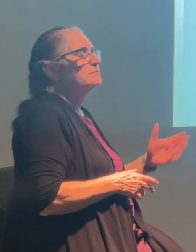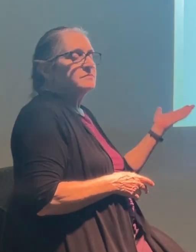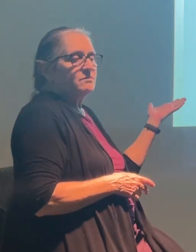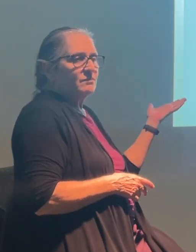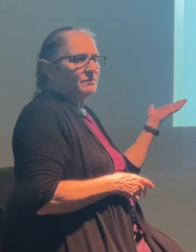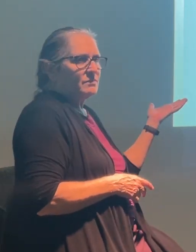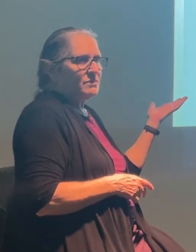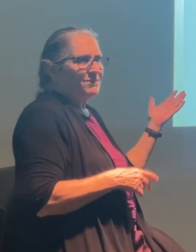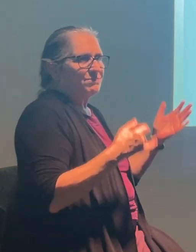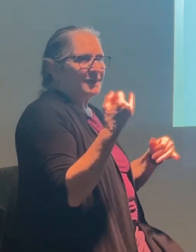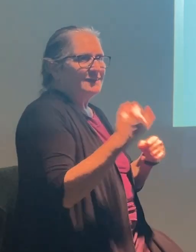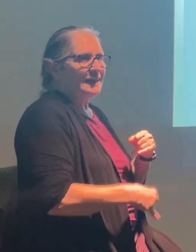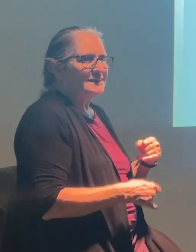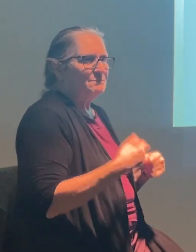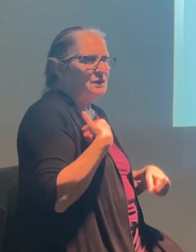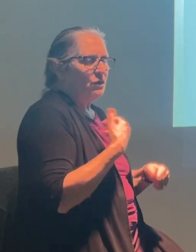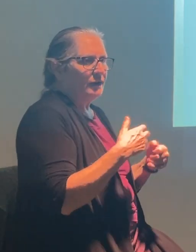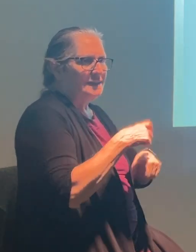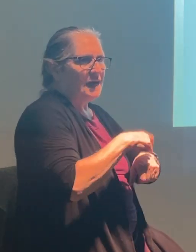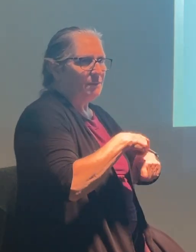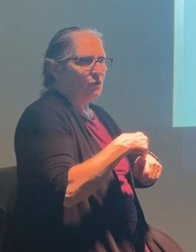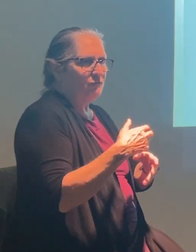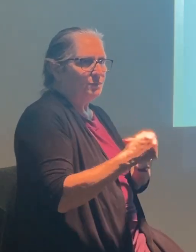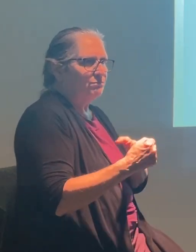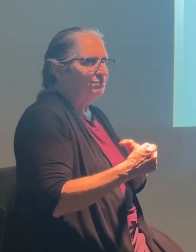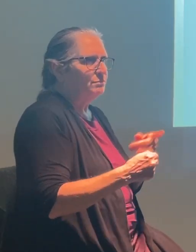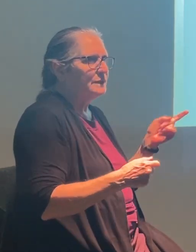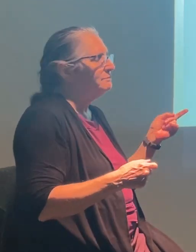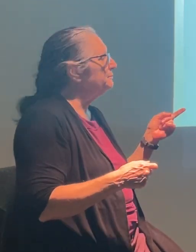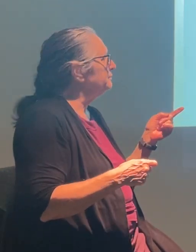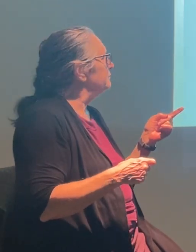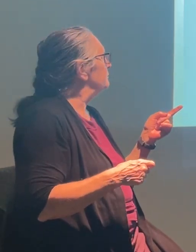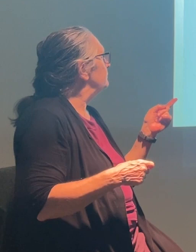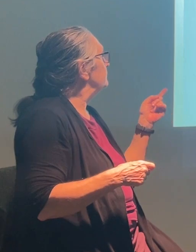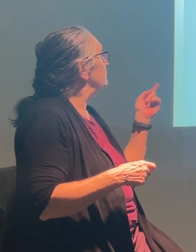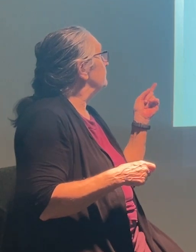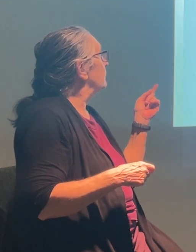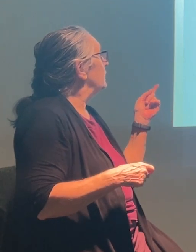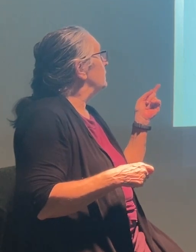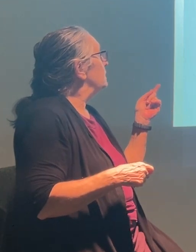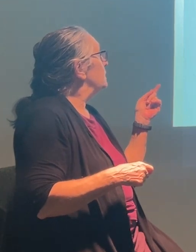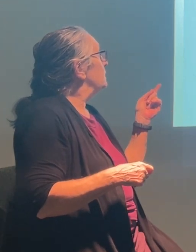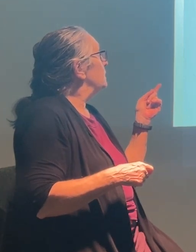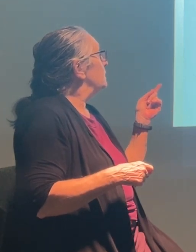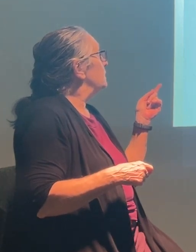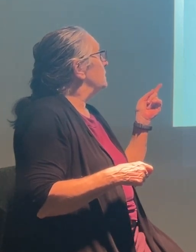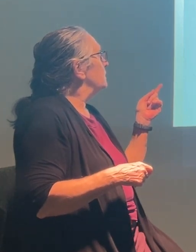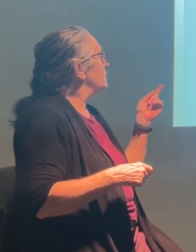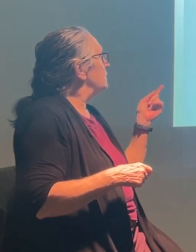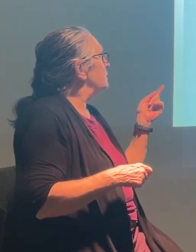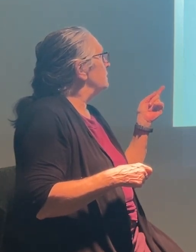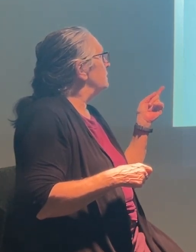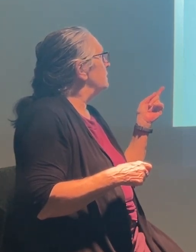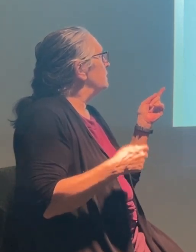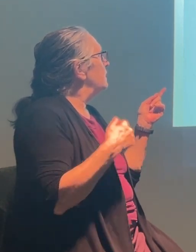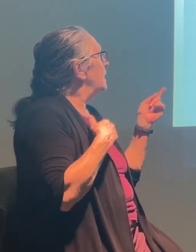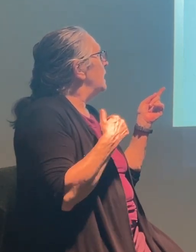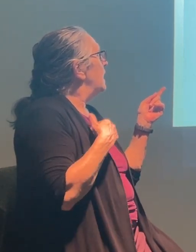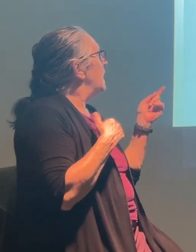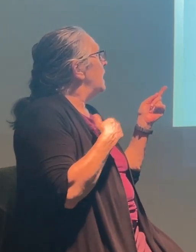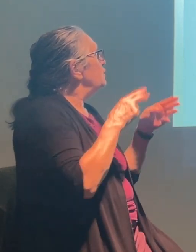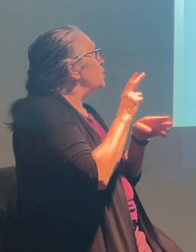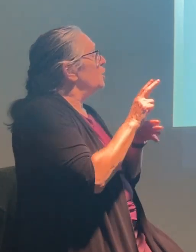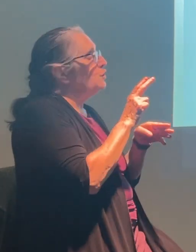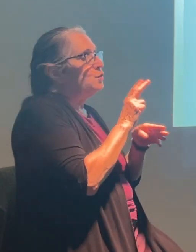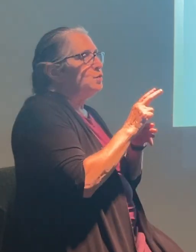So this is the last one. Sorry, I went a little over time and then we're going to go over there. So this is taken a quote. I shall use